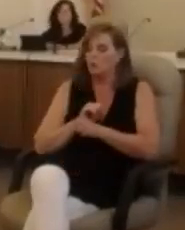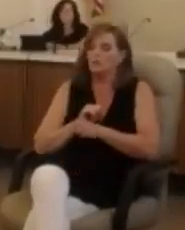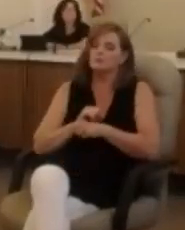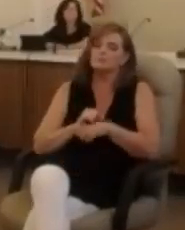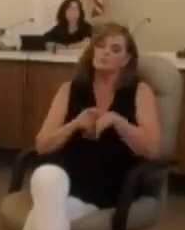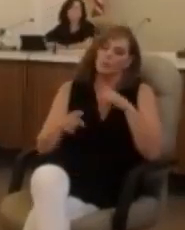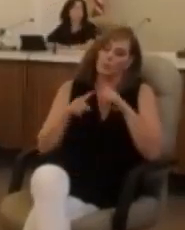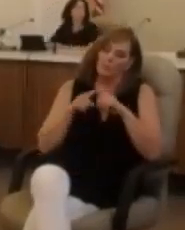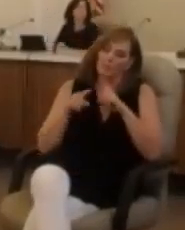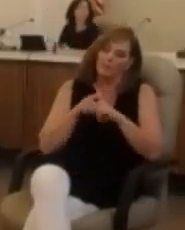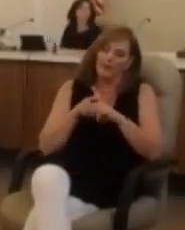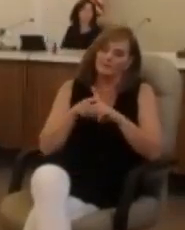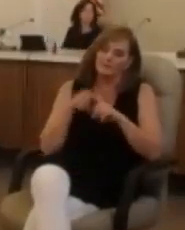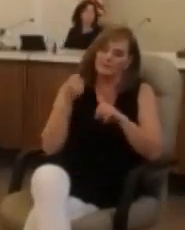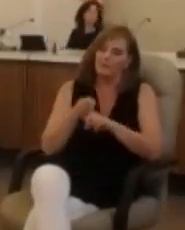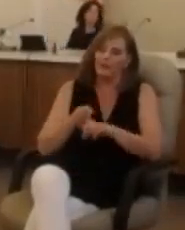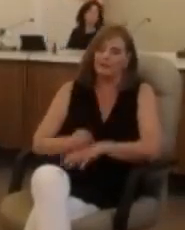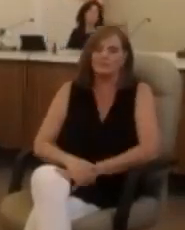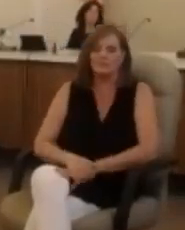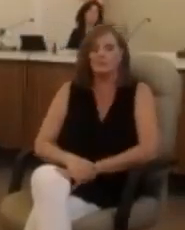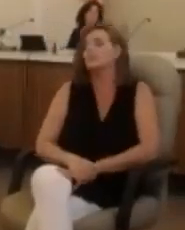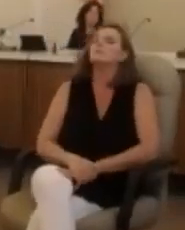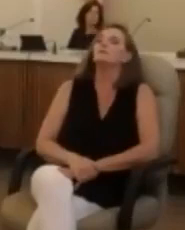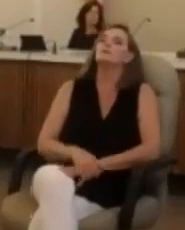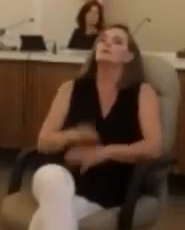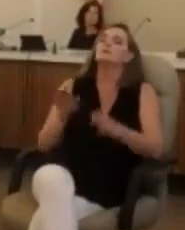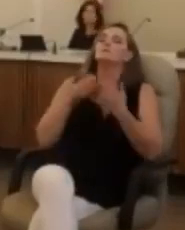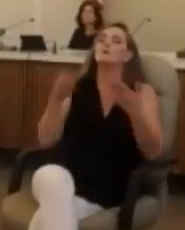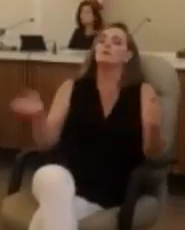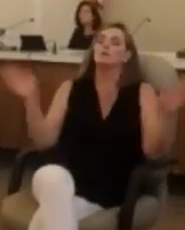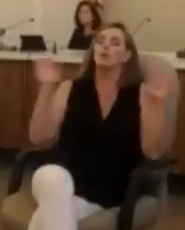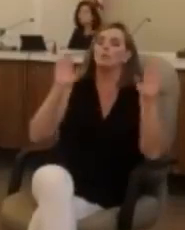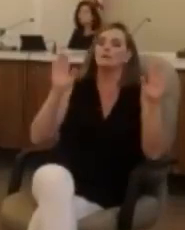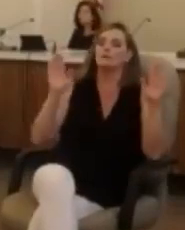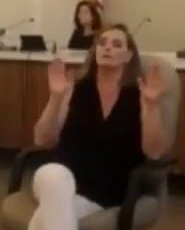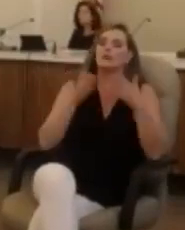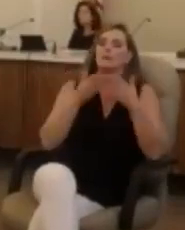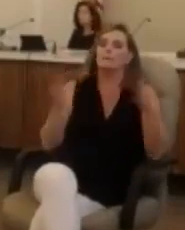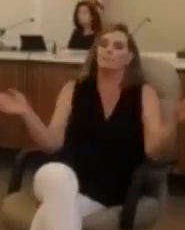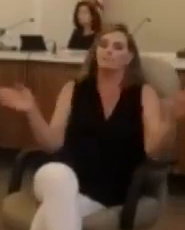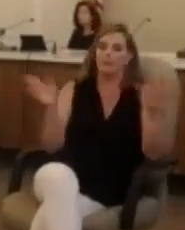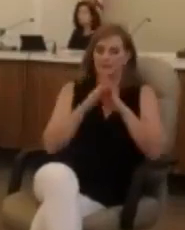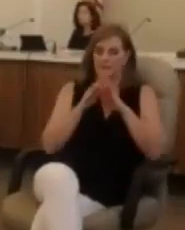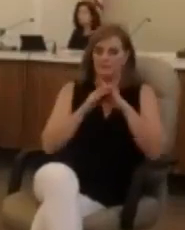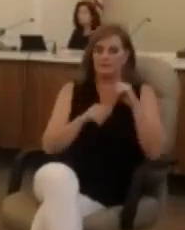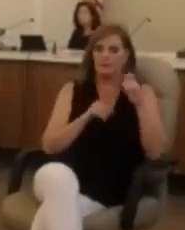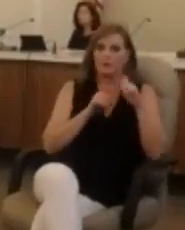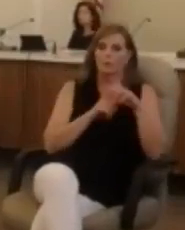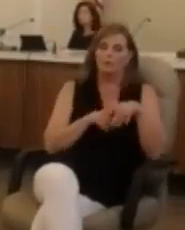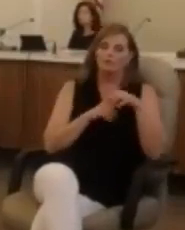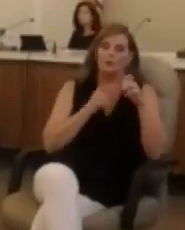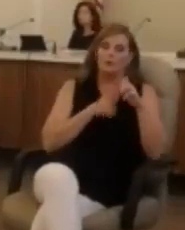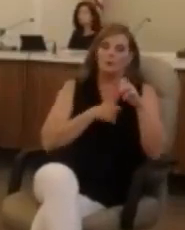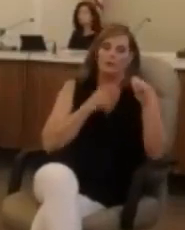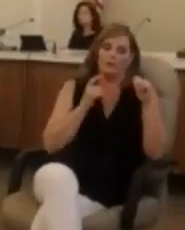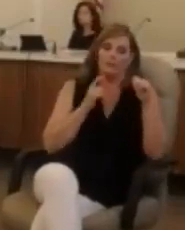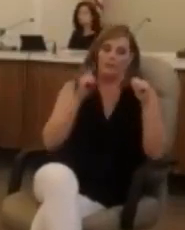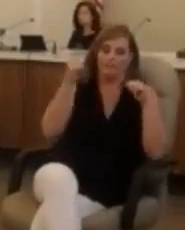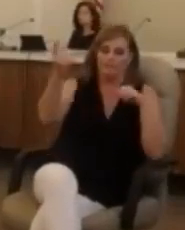Unless anyone objects, I'm gonna now open up to public comments. Why don't we start with the person who had their hand